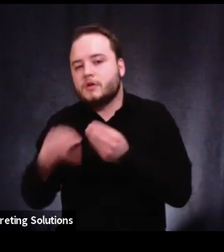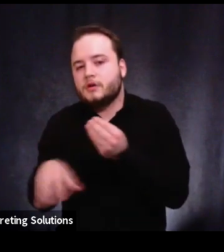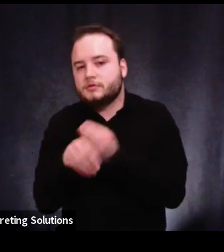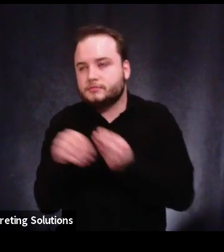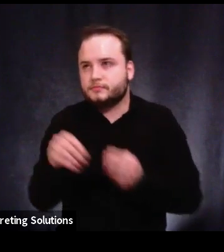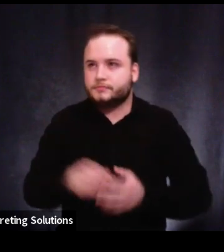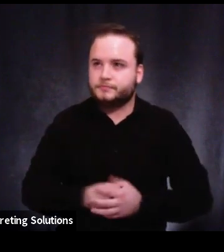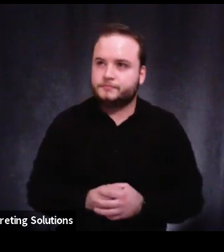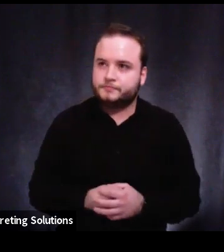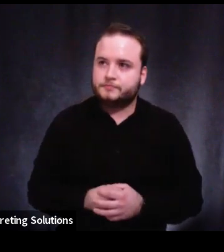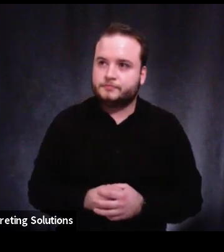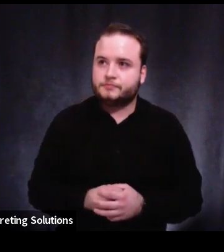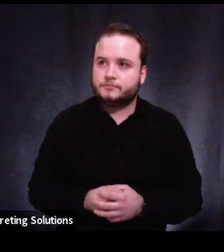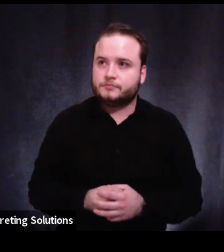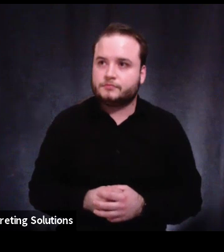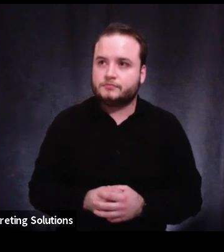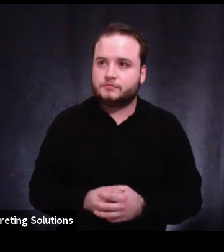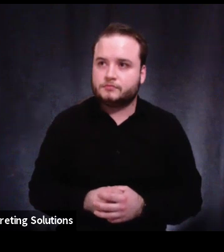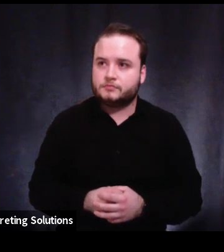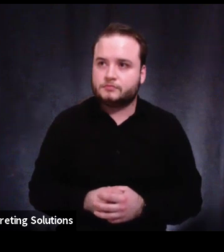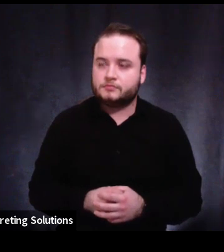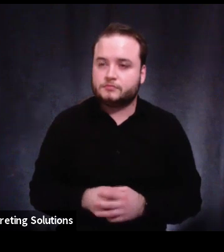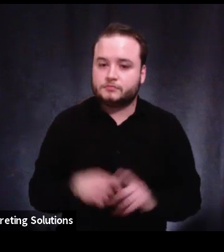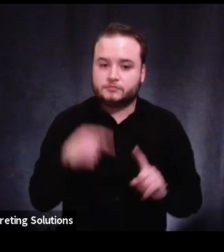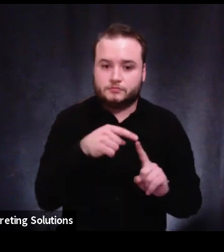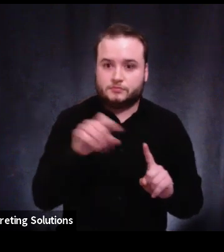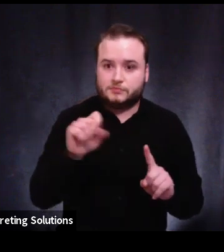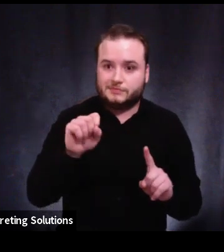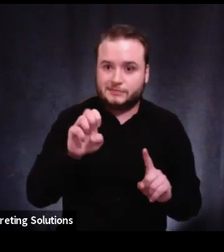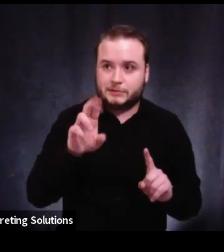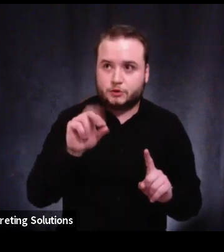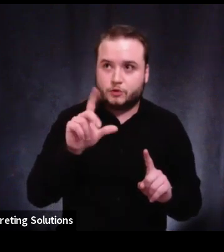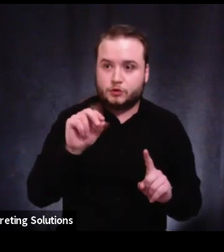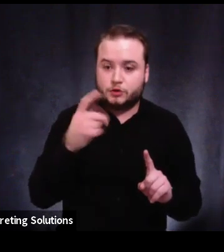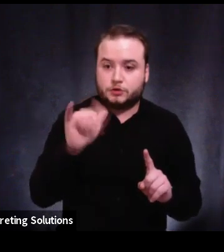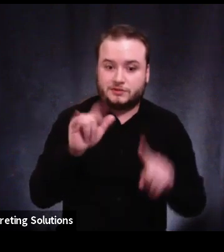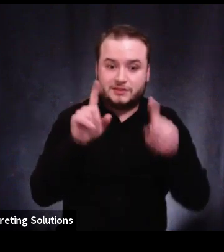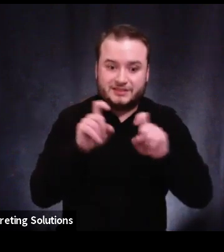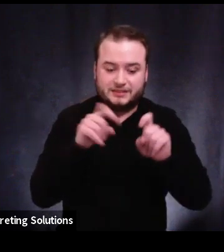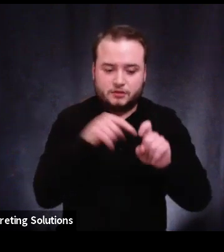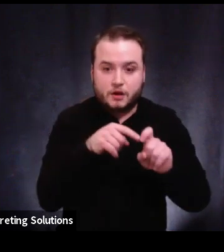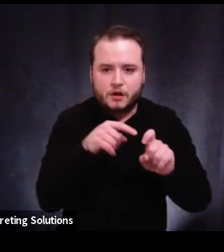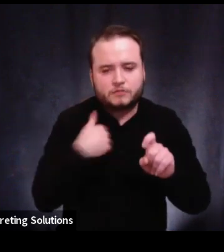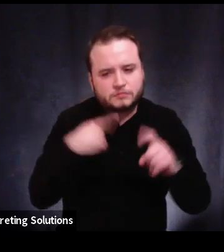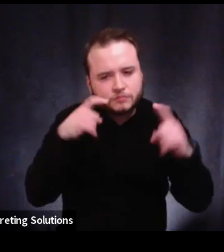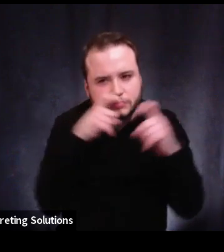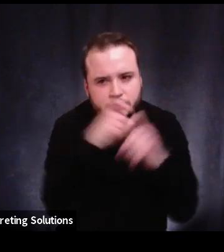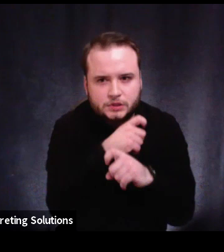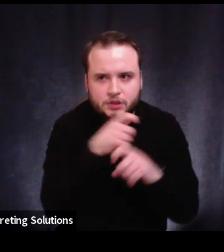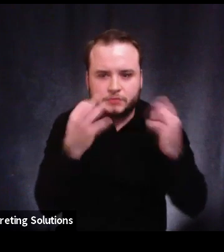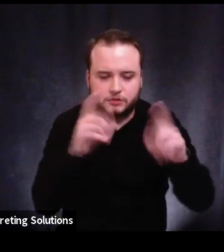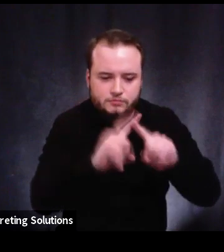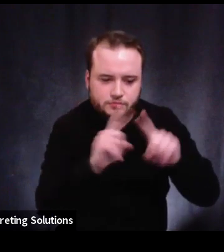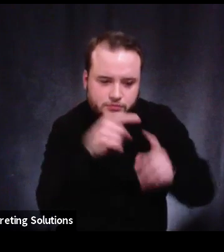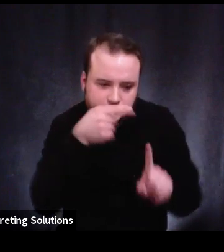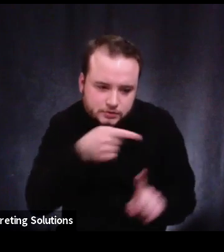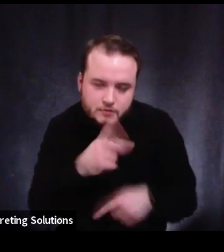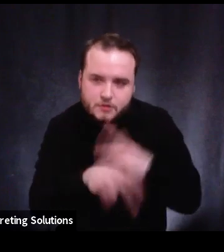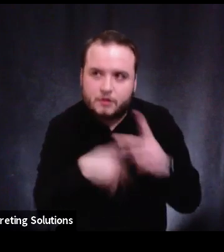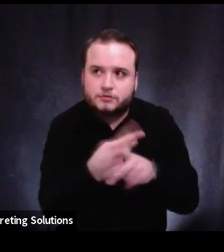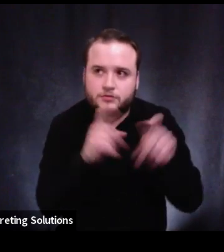serology testing that are available. And so the governor has a team that has been looking